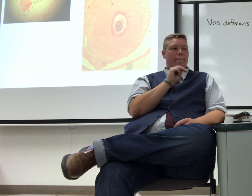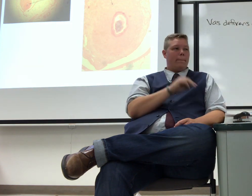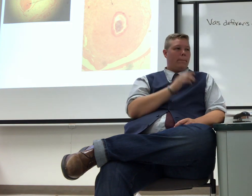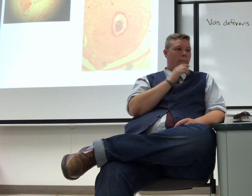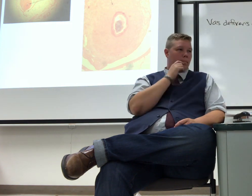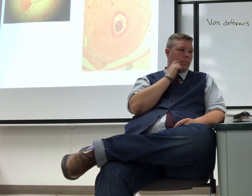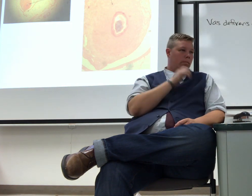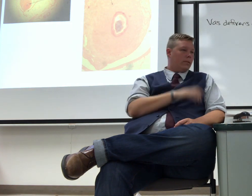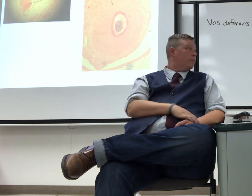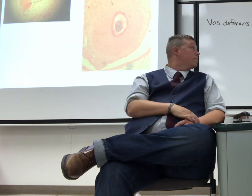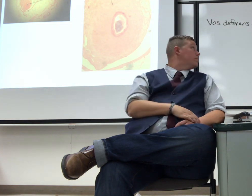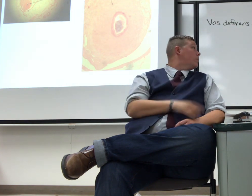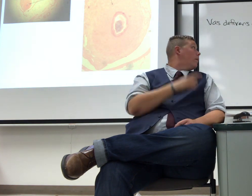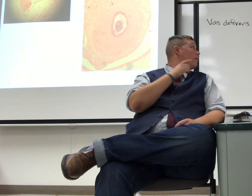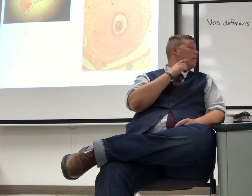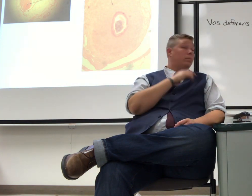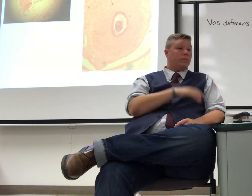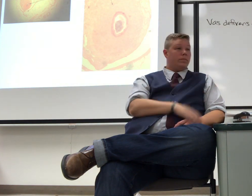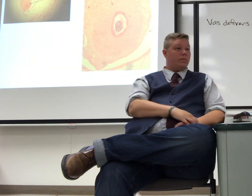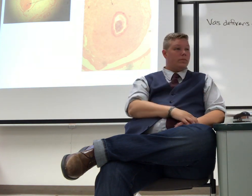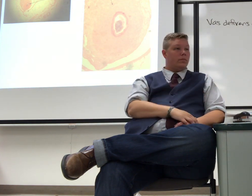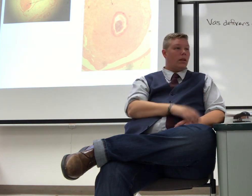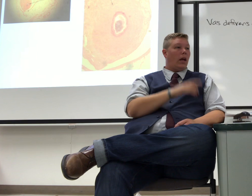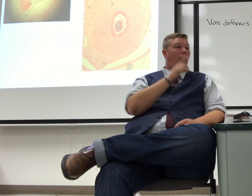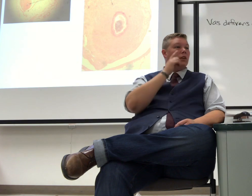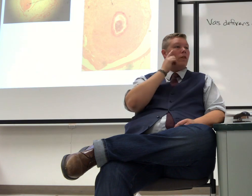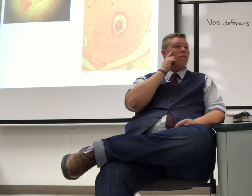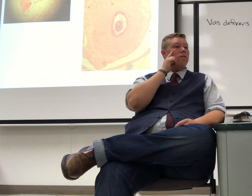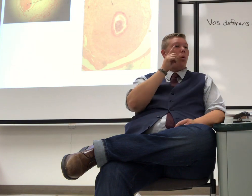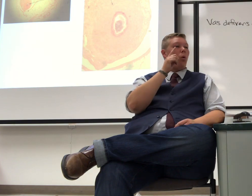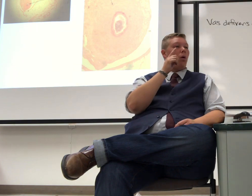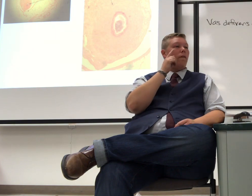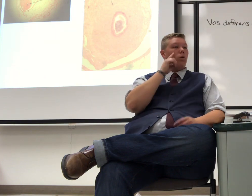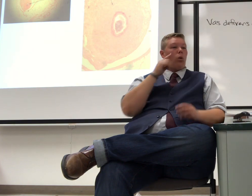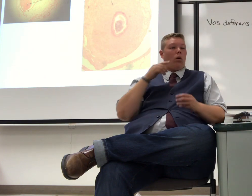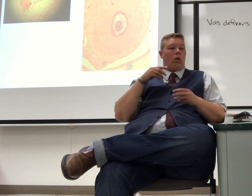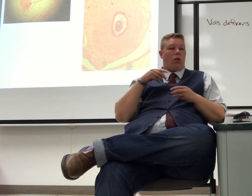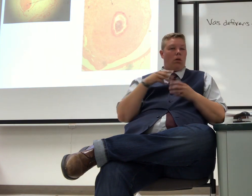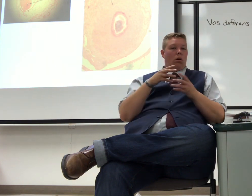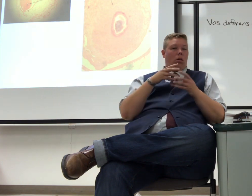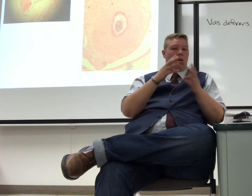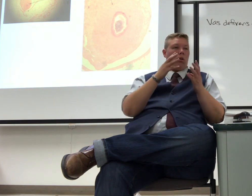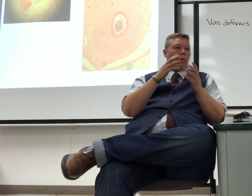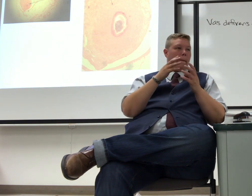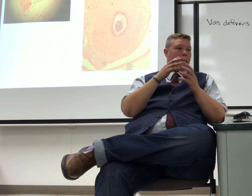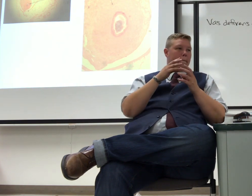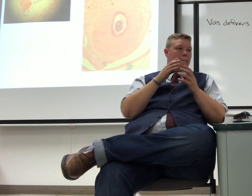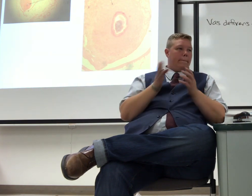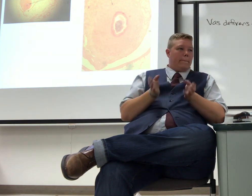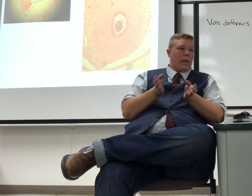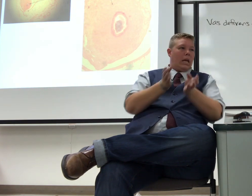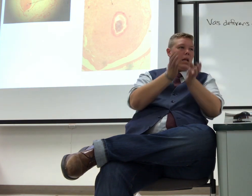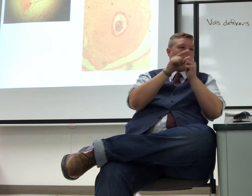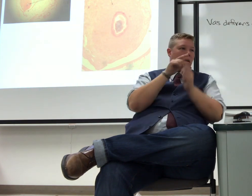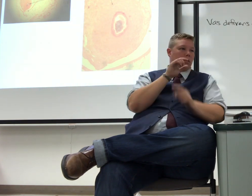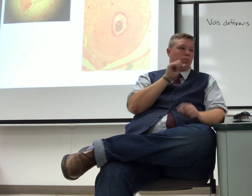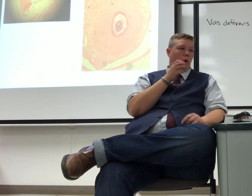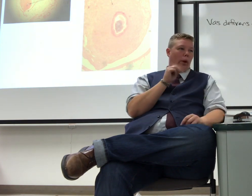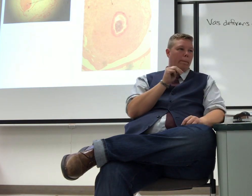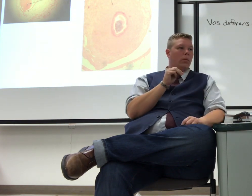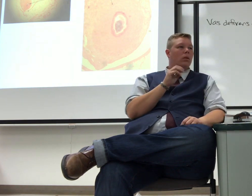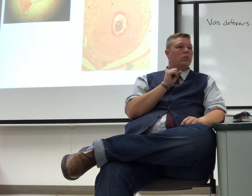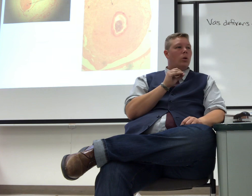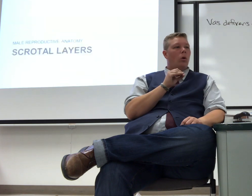Stereocilia are for beating the sperm along the way during emission. So I'll be able to recognize